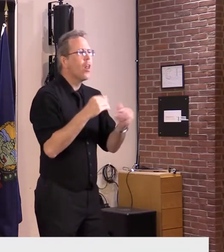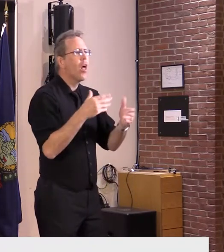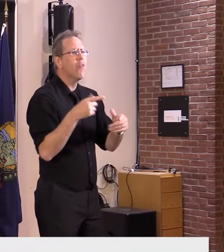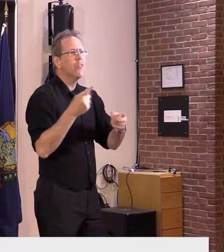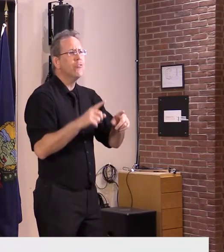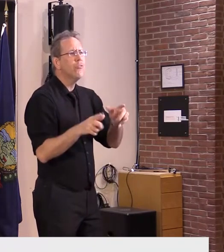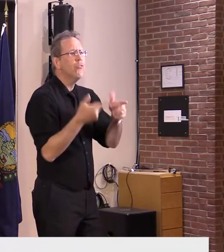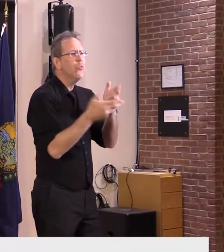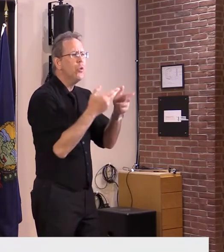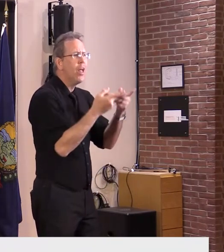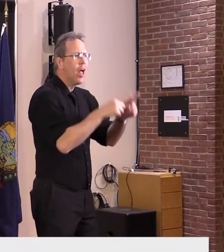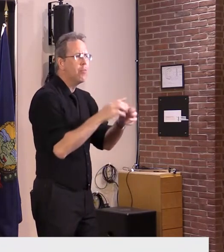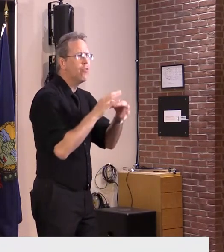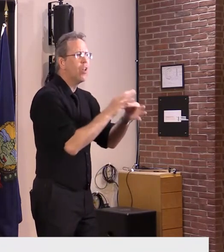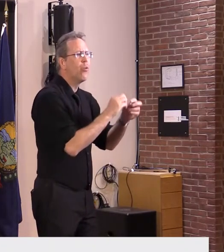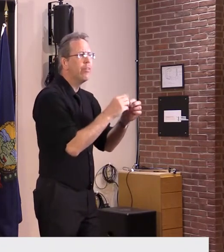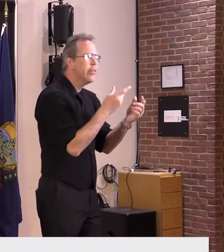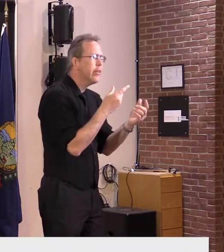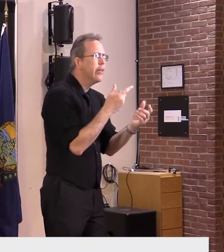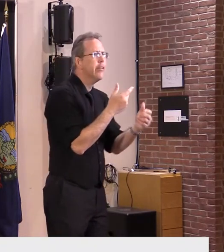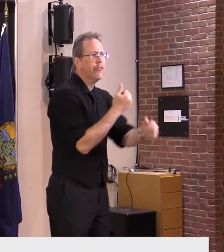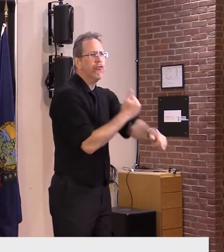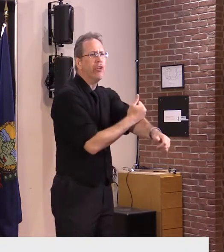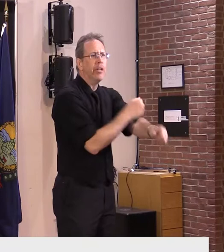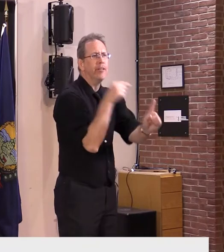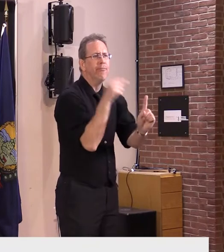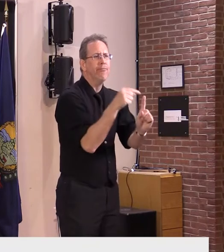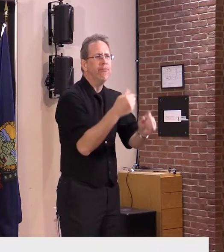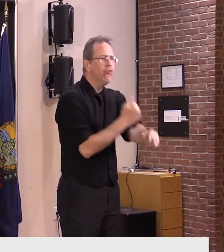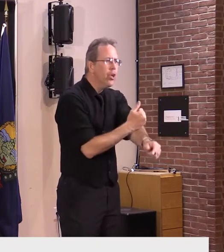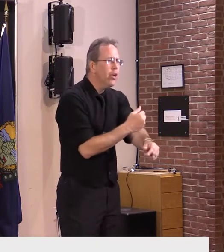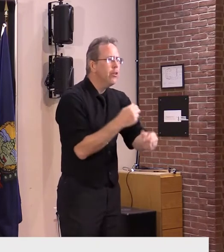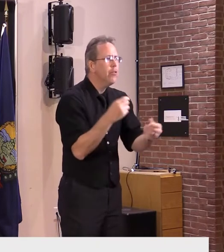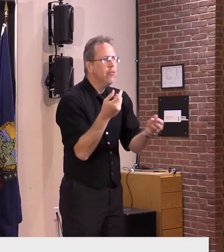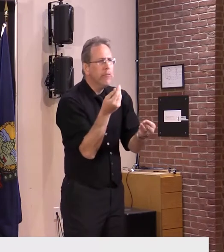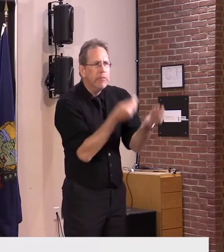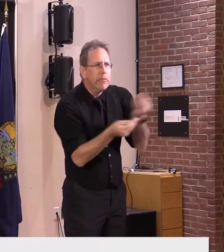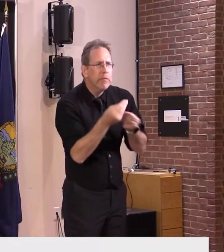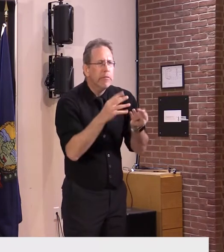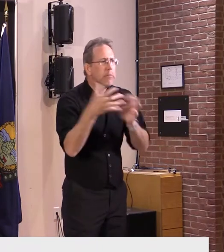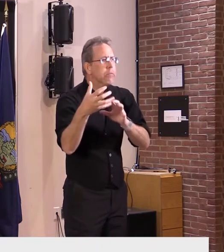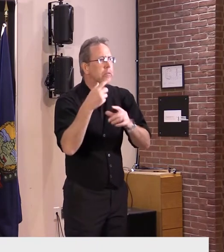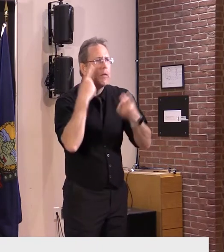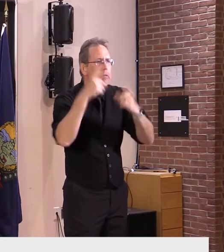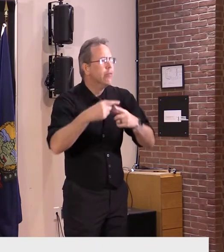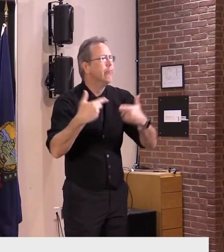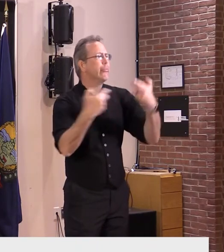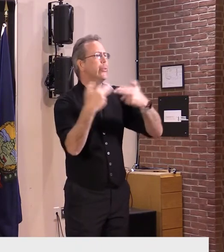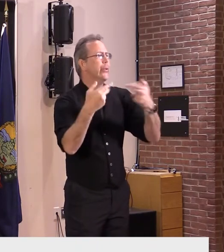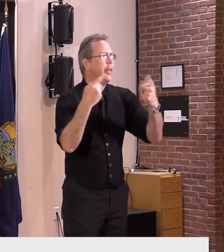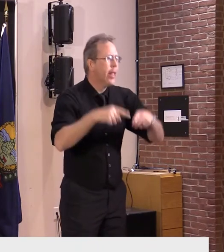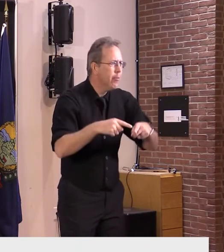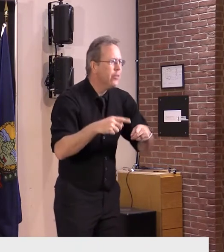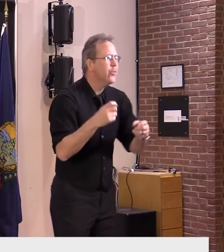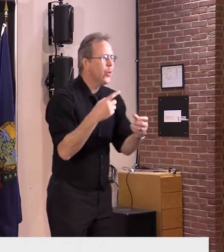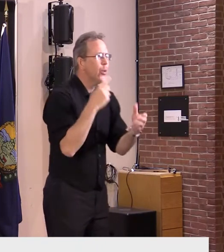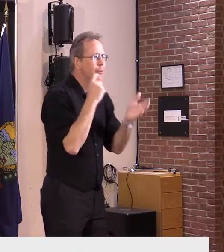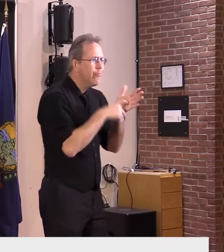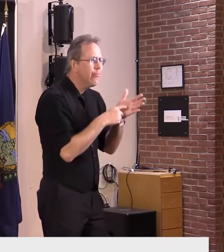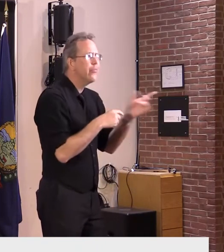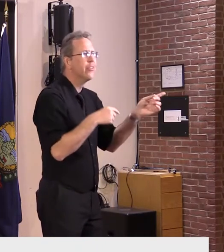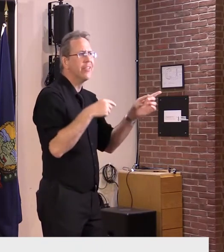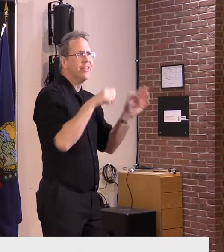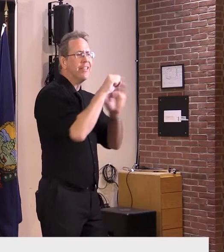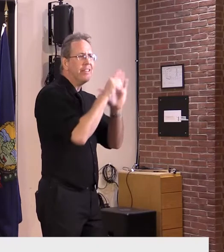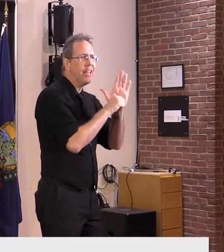statewide are drug-related. There are robust efforts in drug interdiction on a federal, state, and local level.